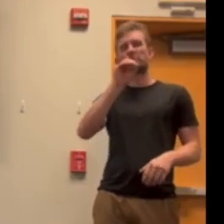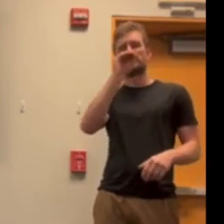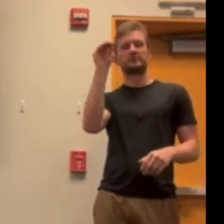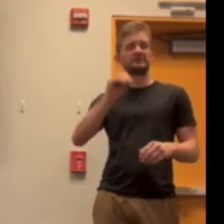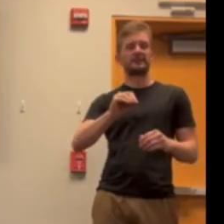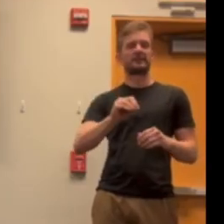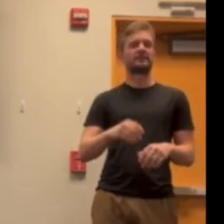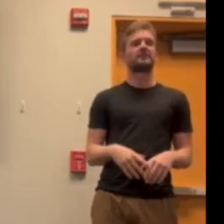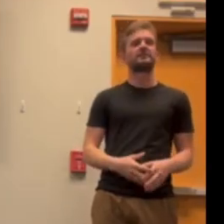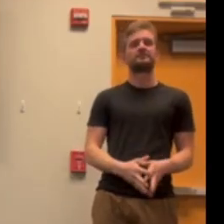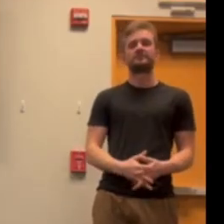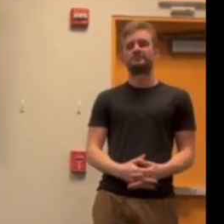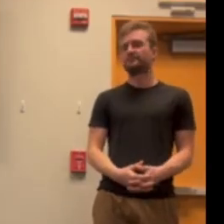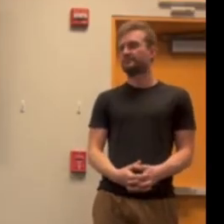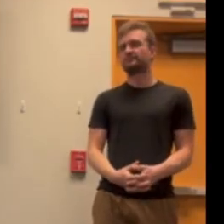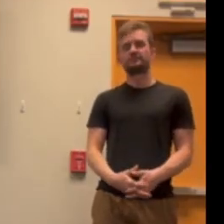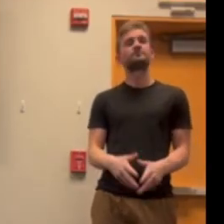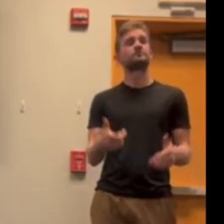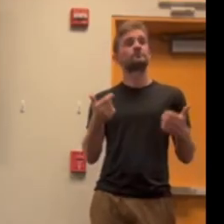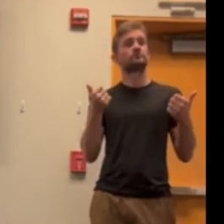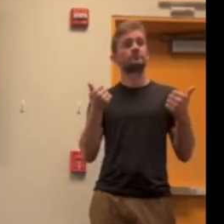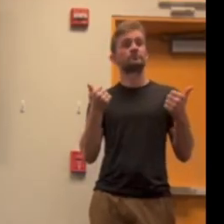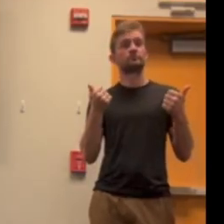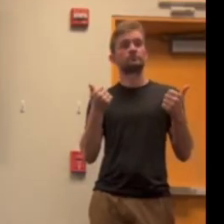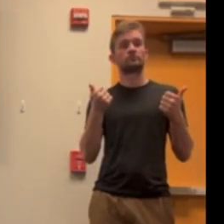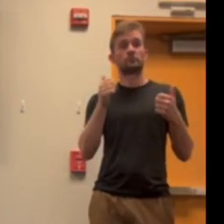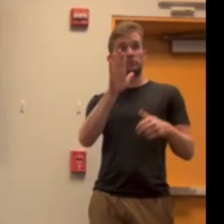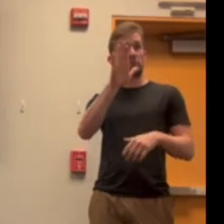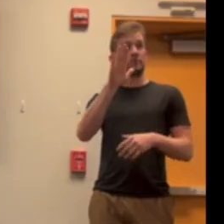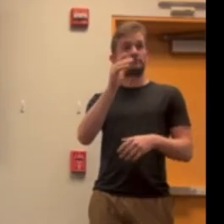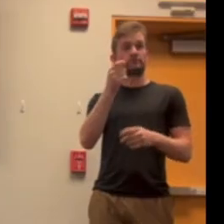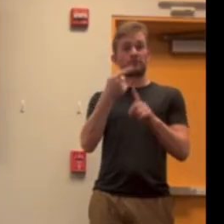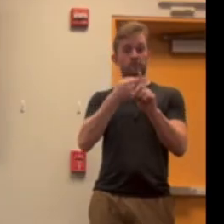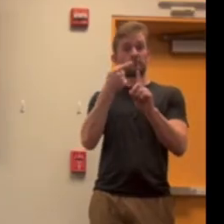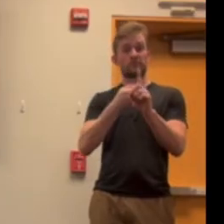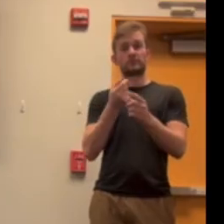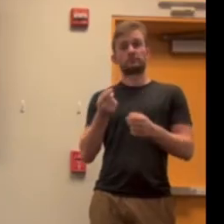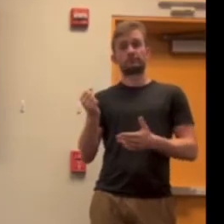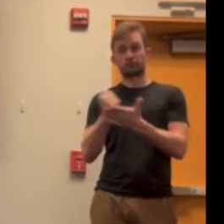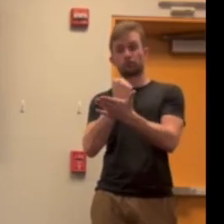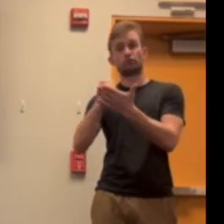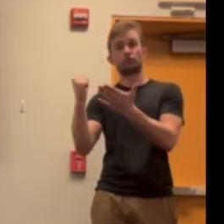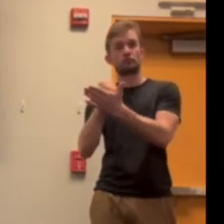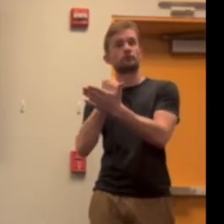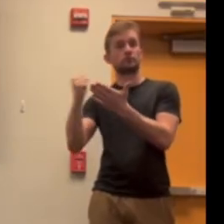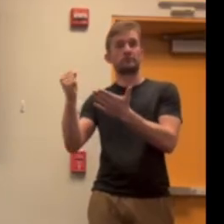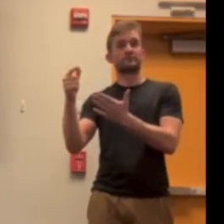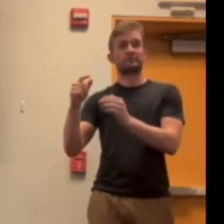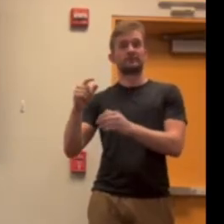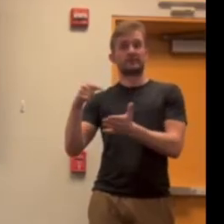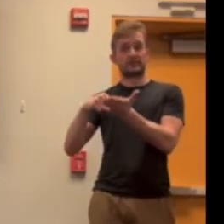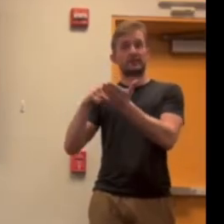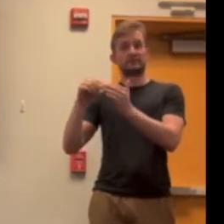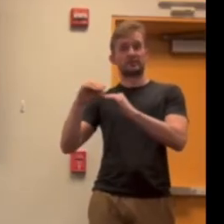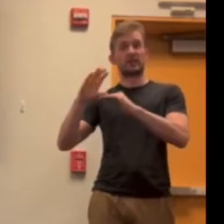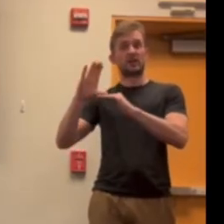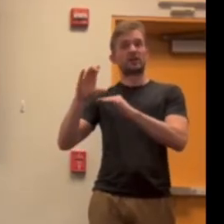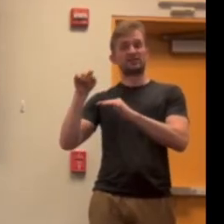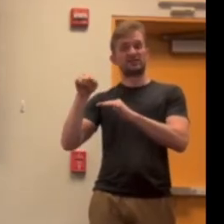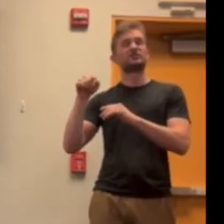want to try to pay off as much of the balance per month as possible. Theoretically, the perfect credit card is to have no balance on there, but